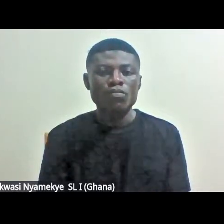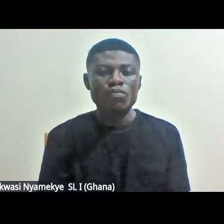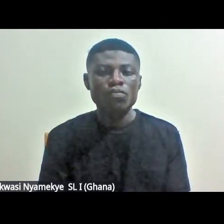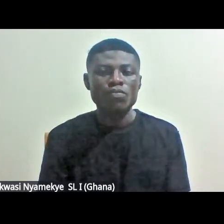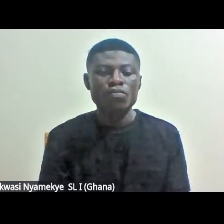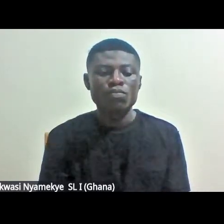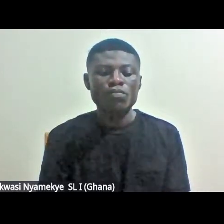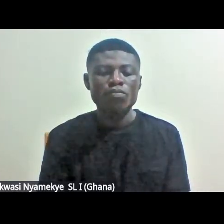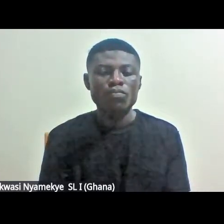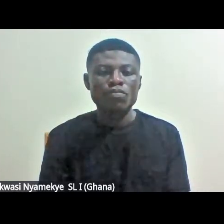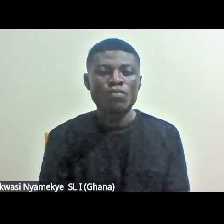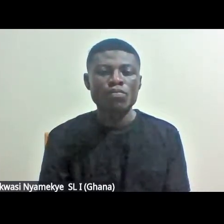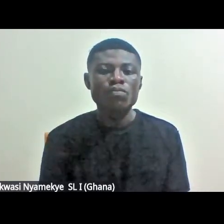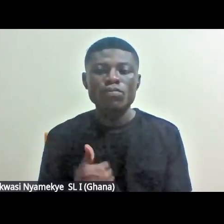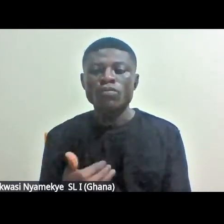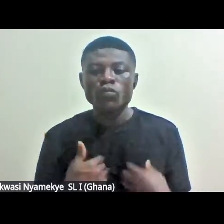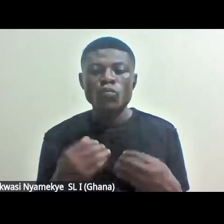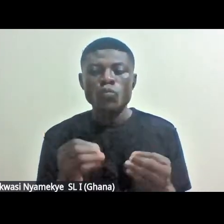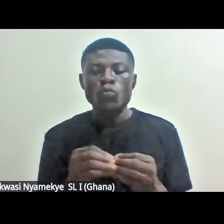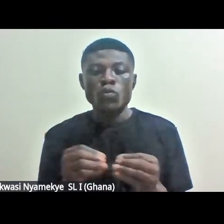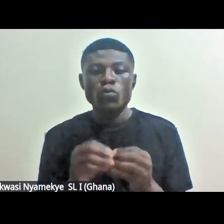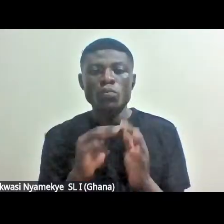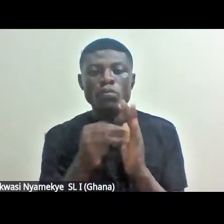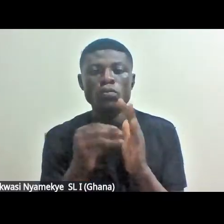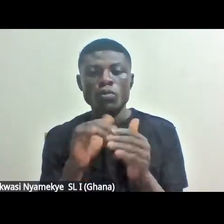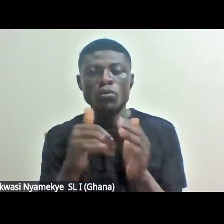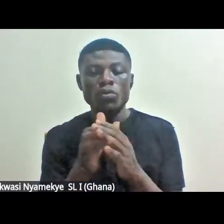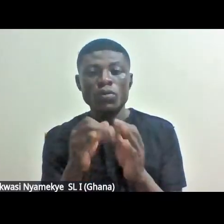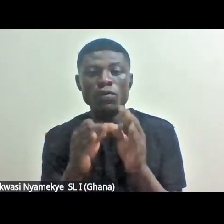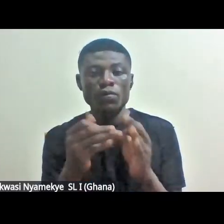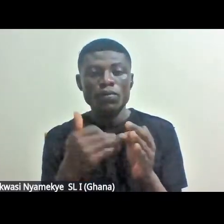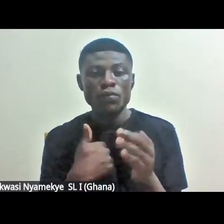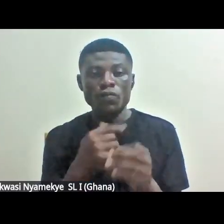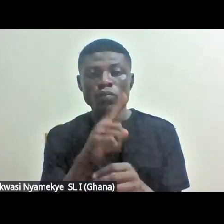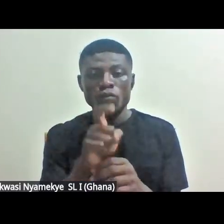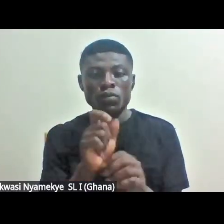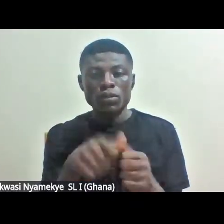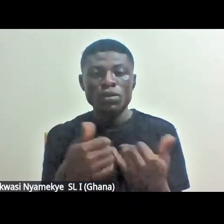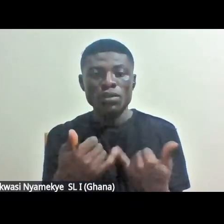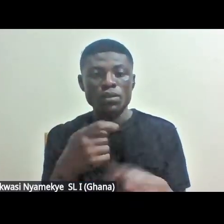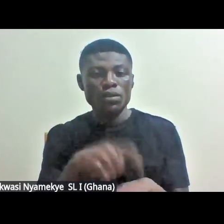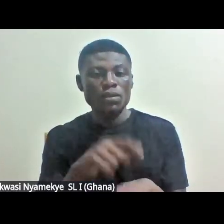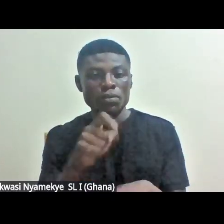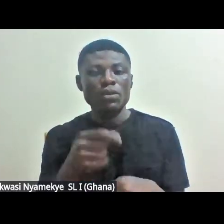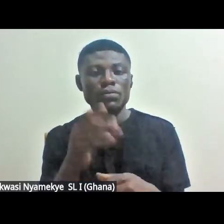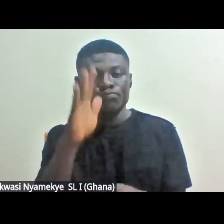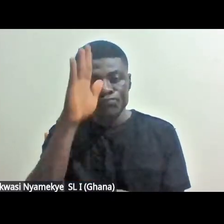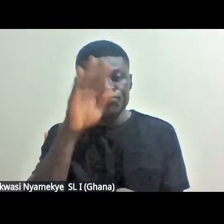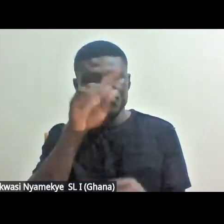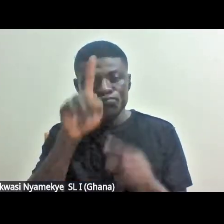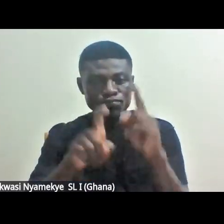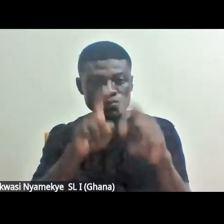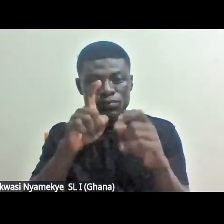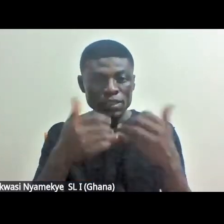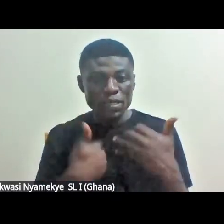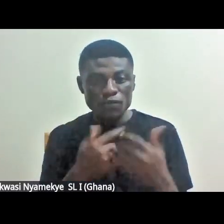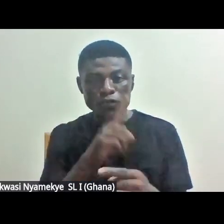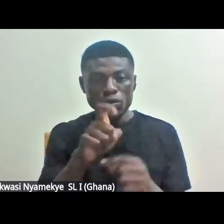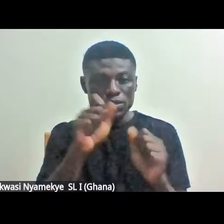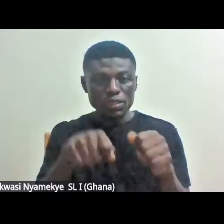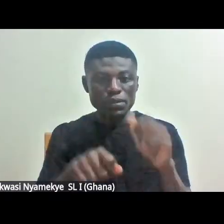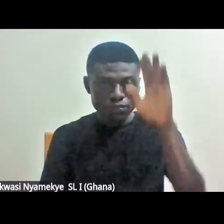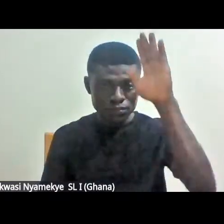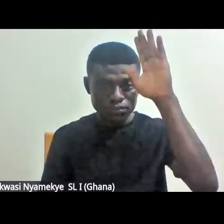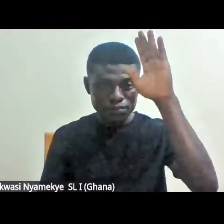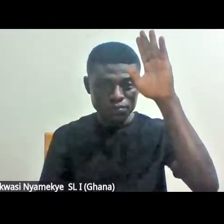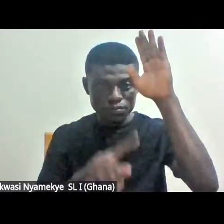Okay, so we have a few more minutes to leave. If you have any questions, now is the time to raise your hand or put it in the chat box. Or if you have